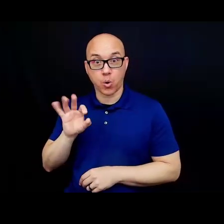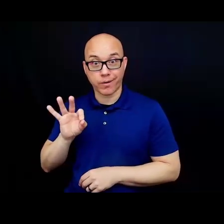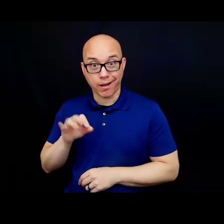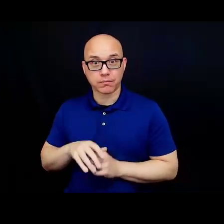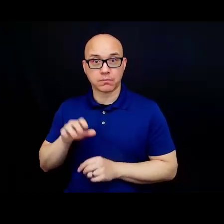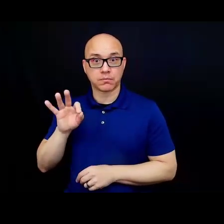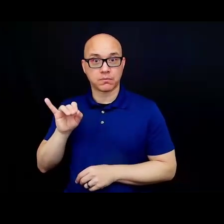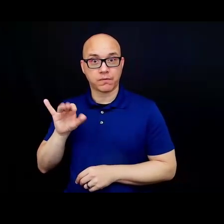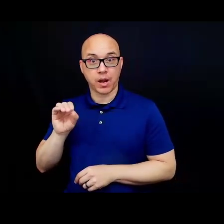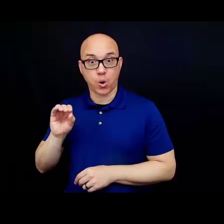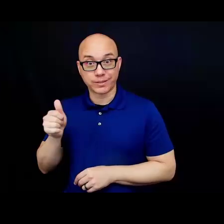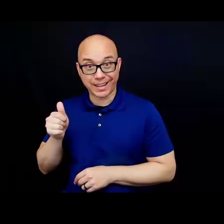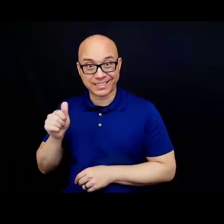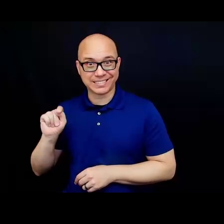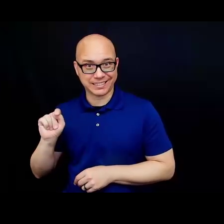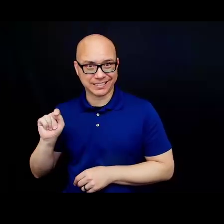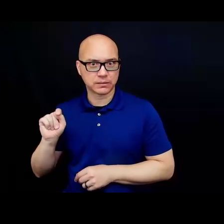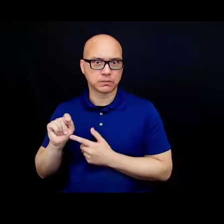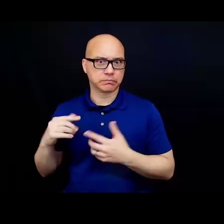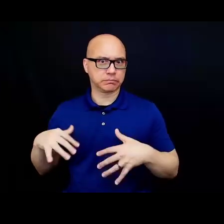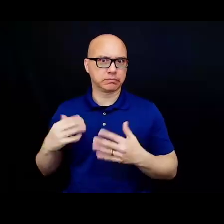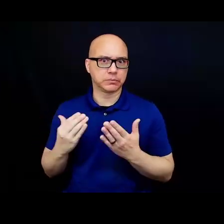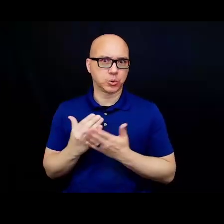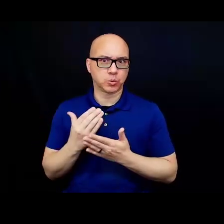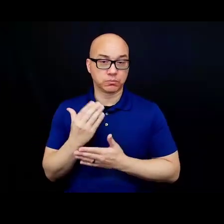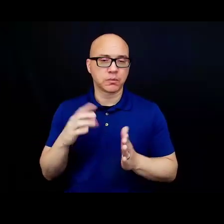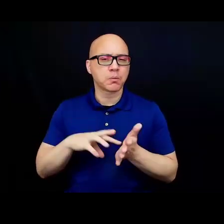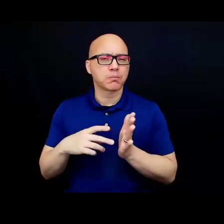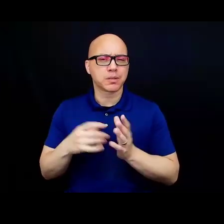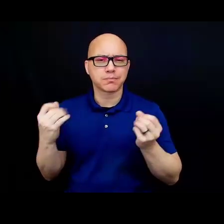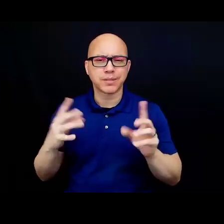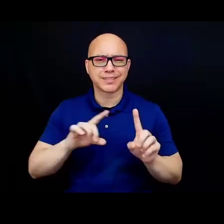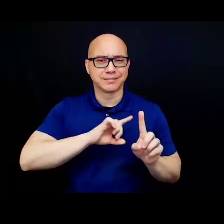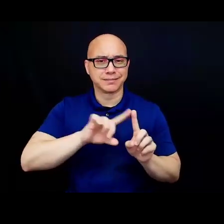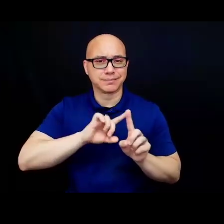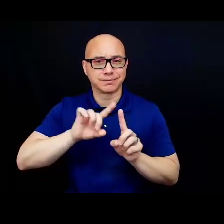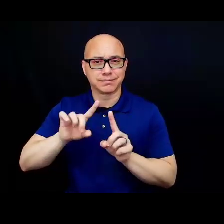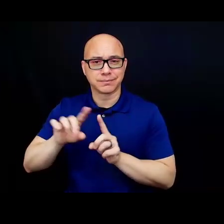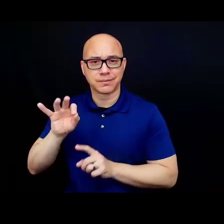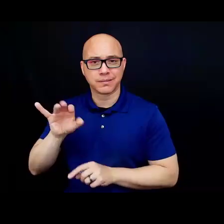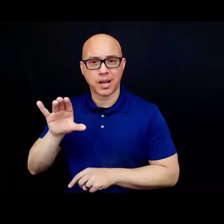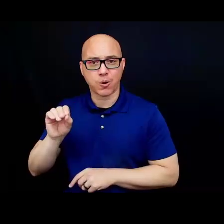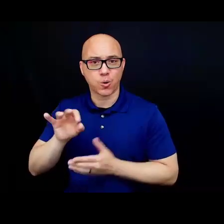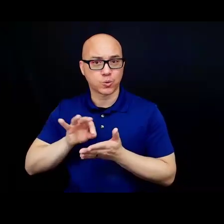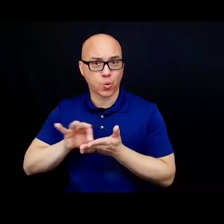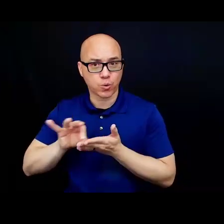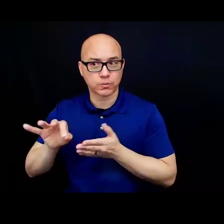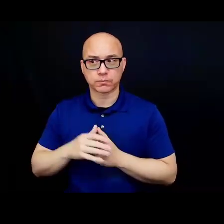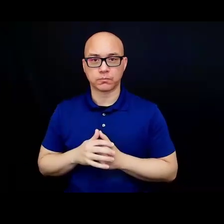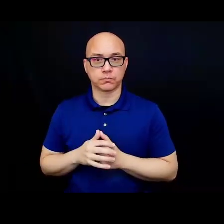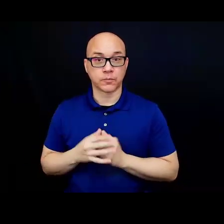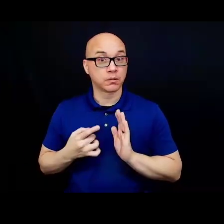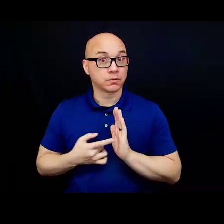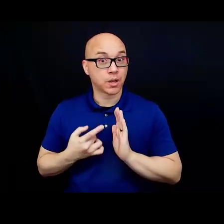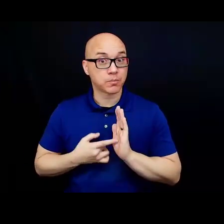10 and 10T. So there's many different FICO scores. There's industry-specific FICO